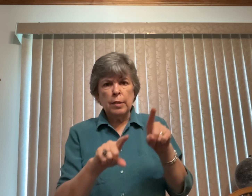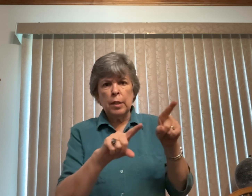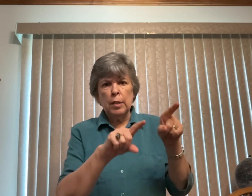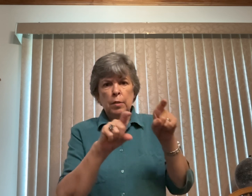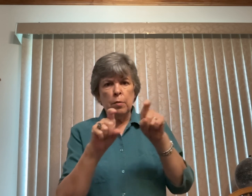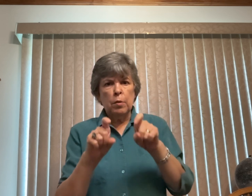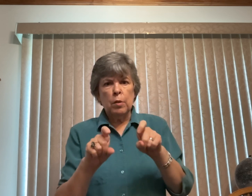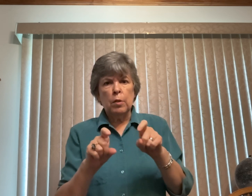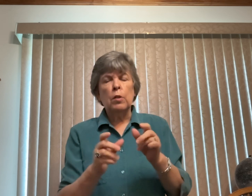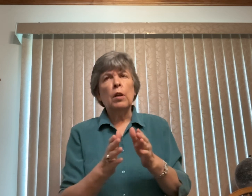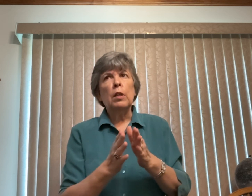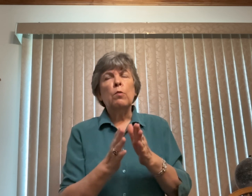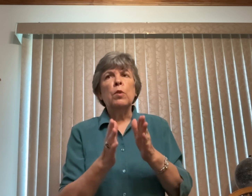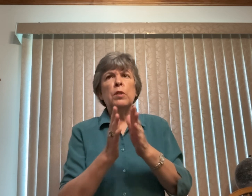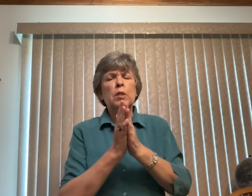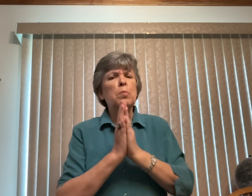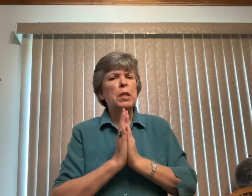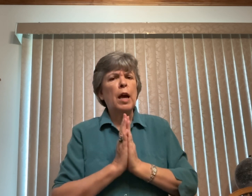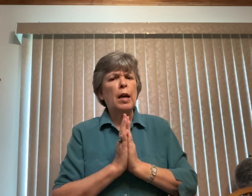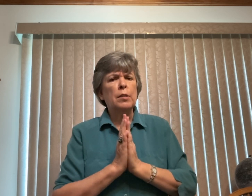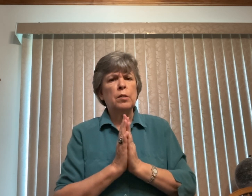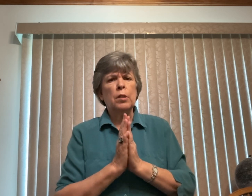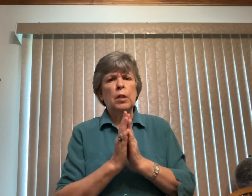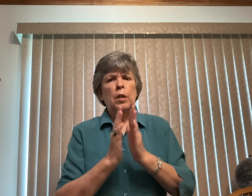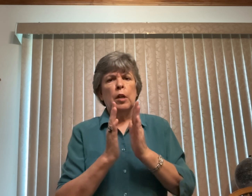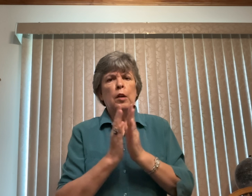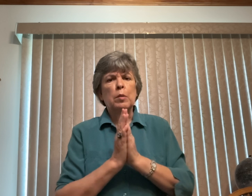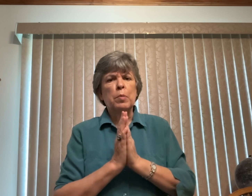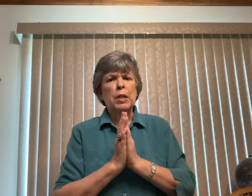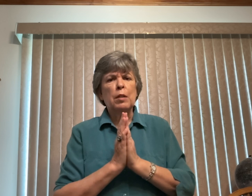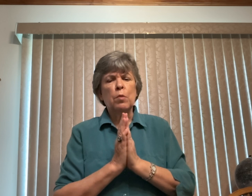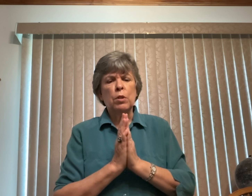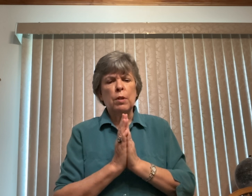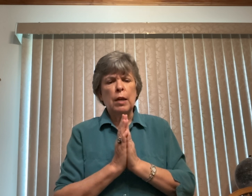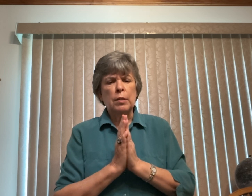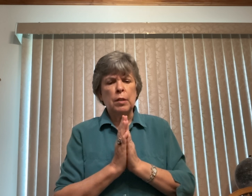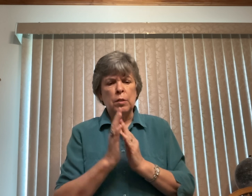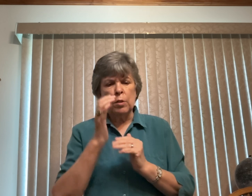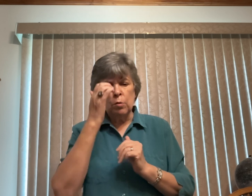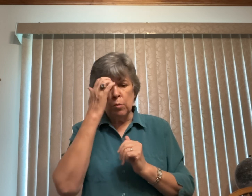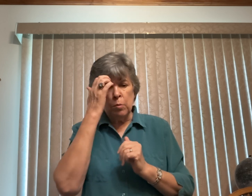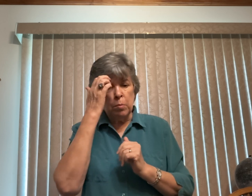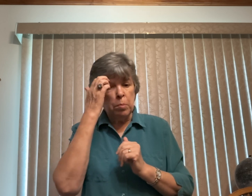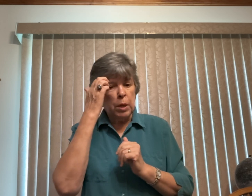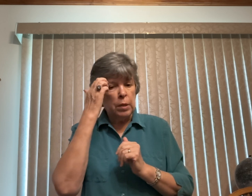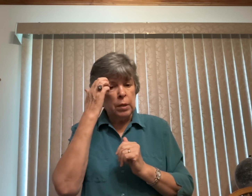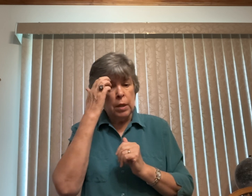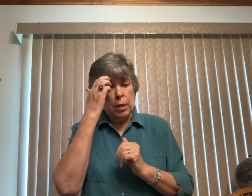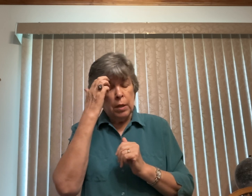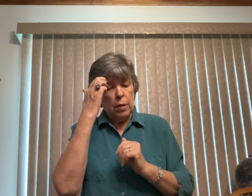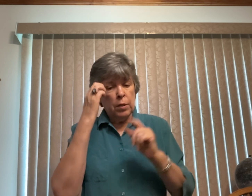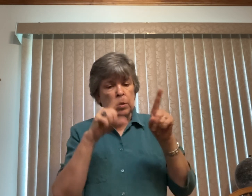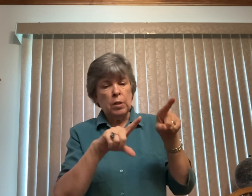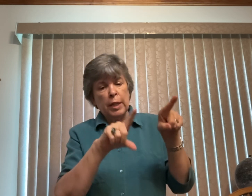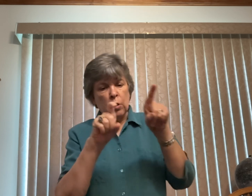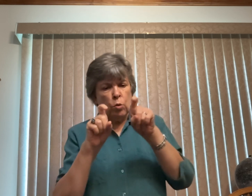asking, not, well, this can be asked depending on what you're asking. So, but this is like a